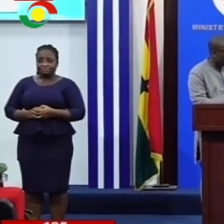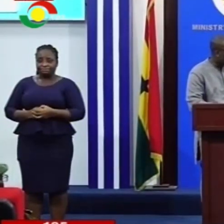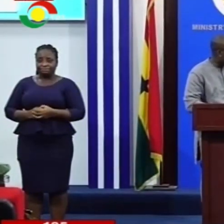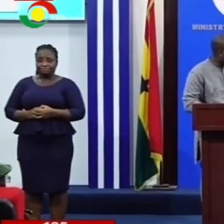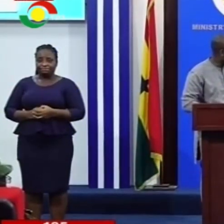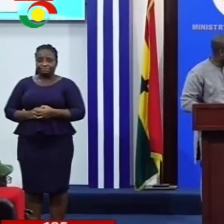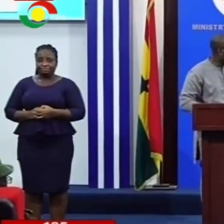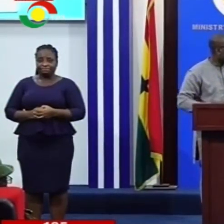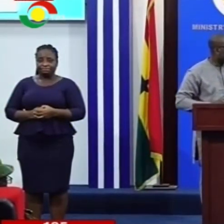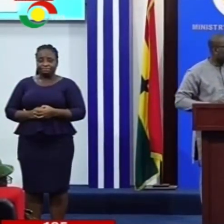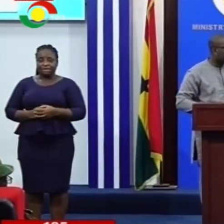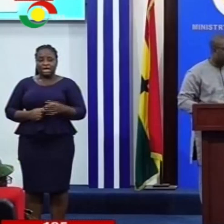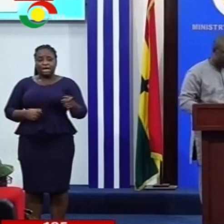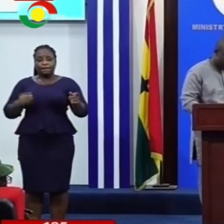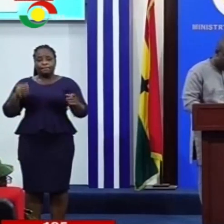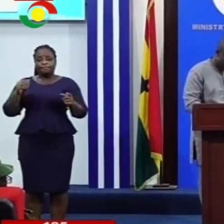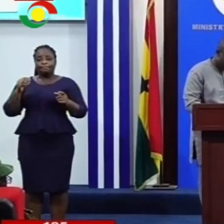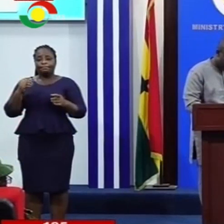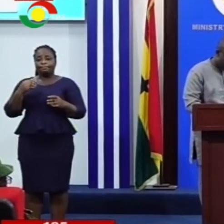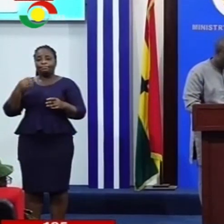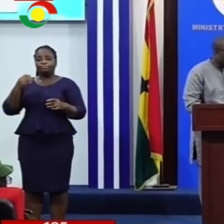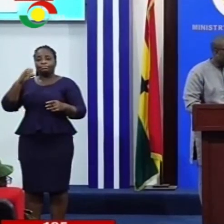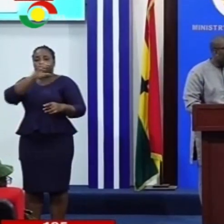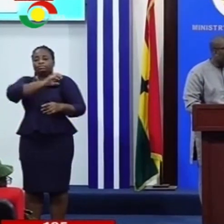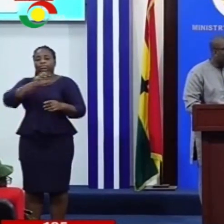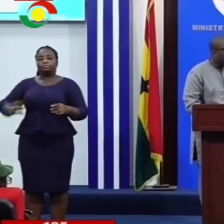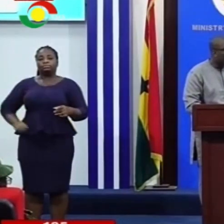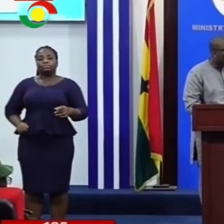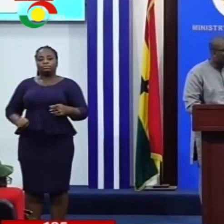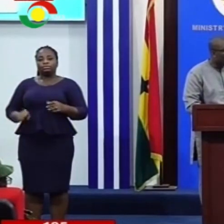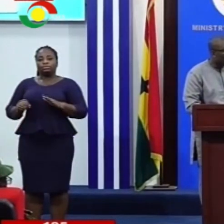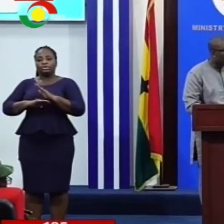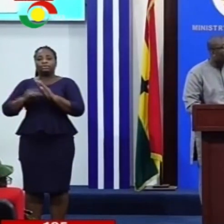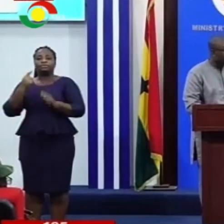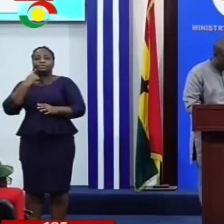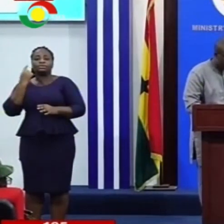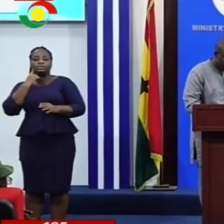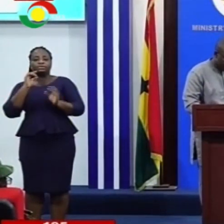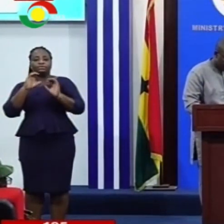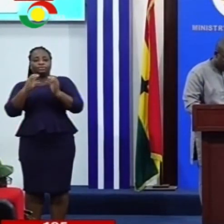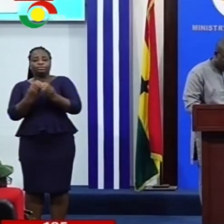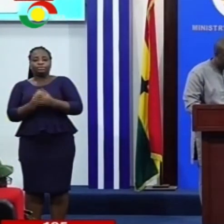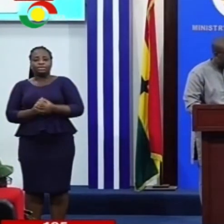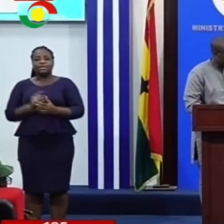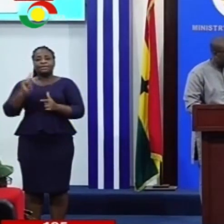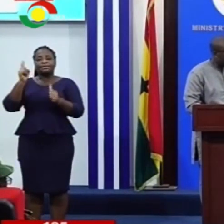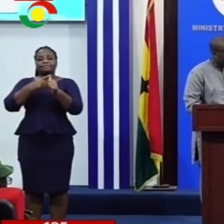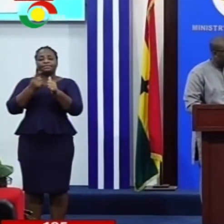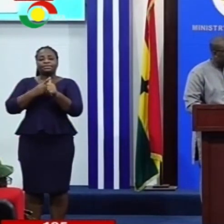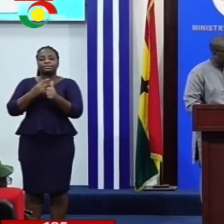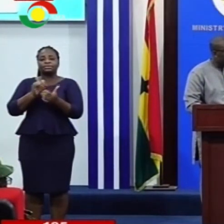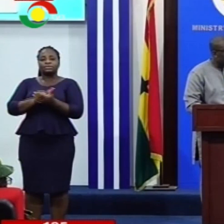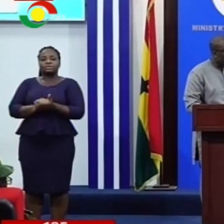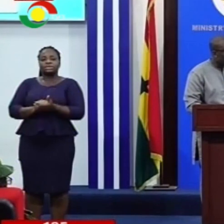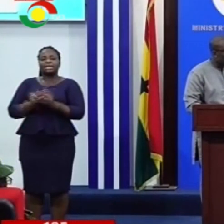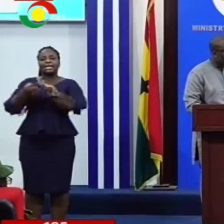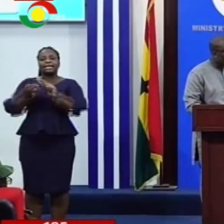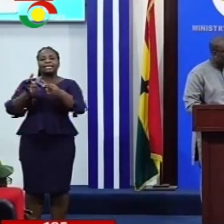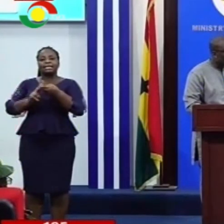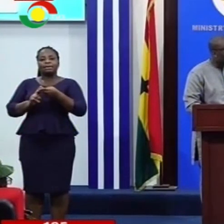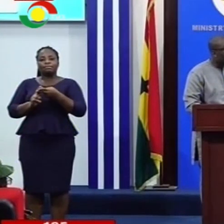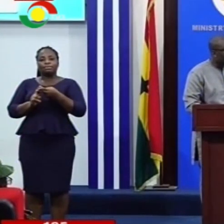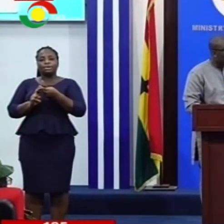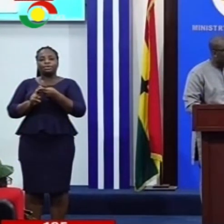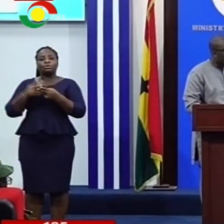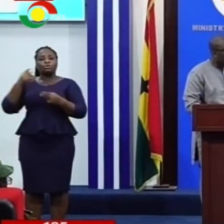answer. Yes, sir. Yeah, my name is Clement Sam, and I'm asking a question on behalf of the deaf community. The first one is the number that we're supposed to